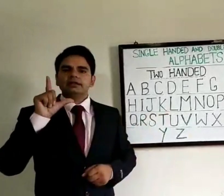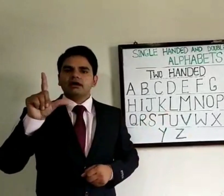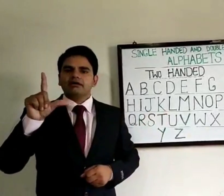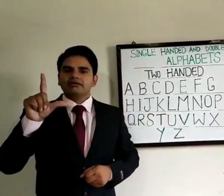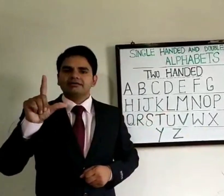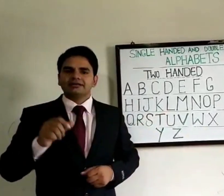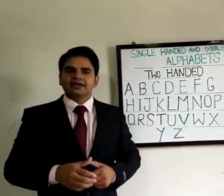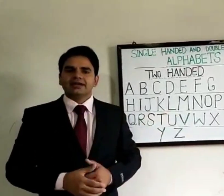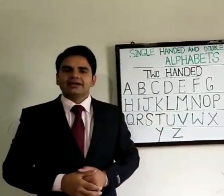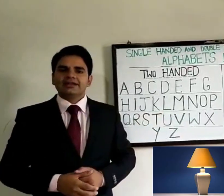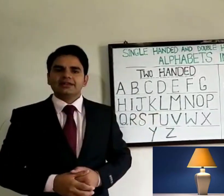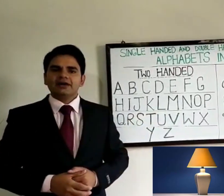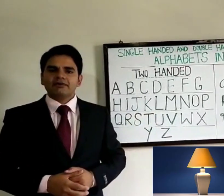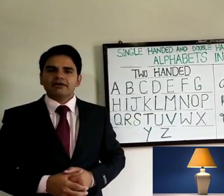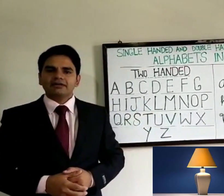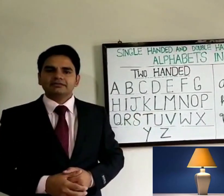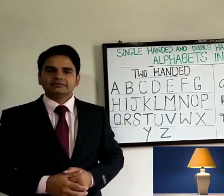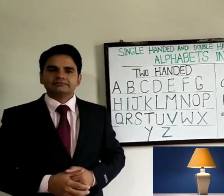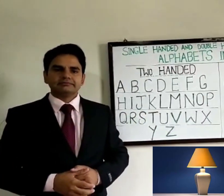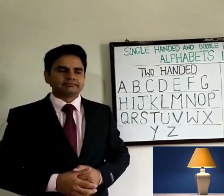La. La for